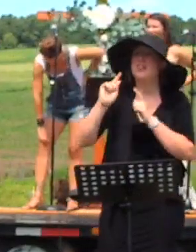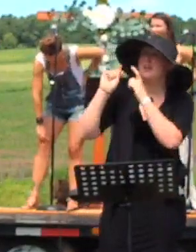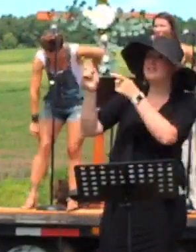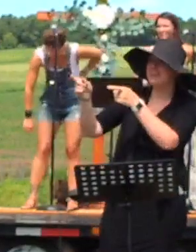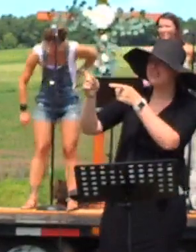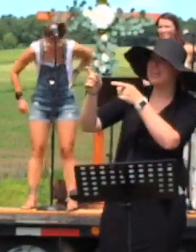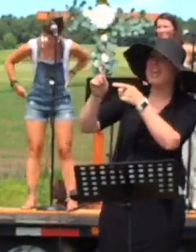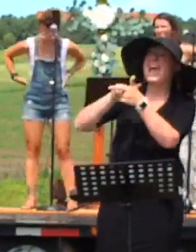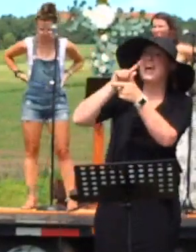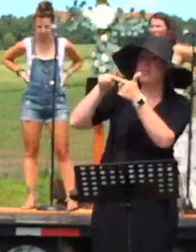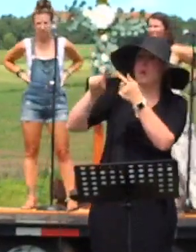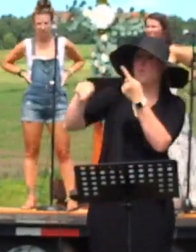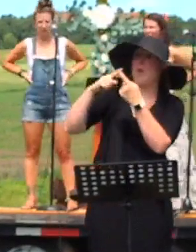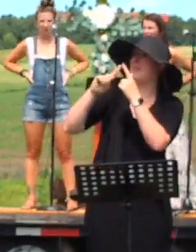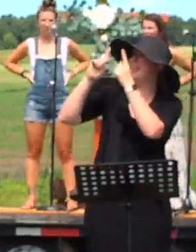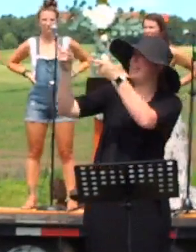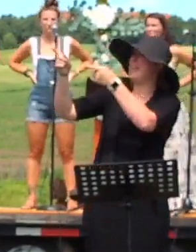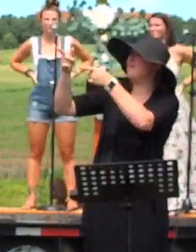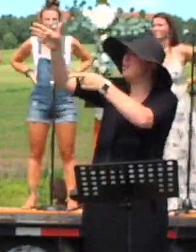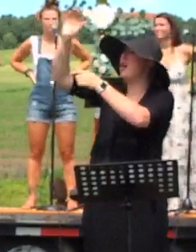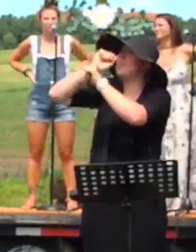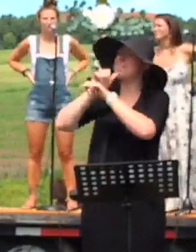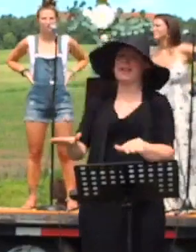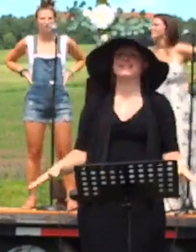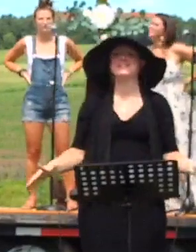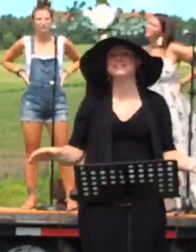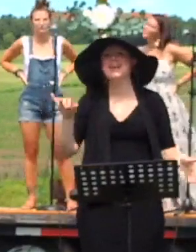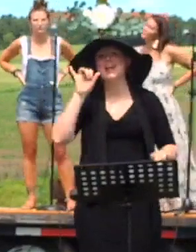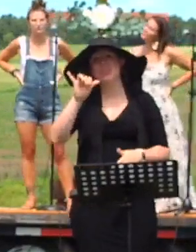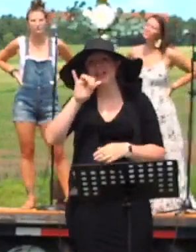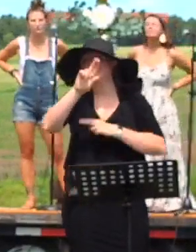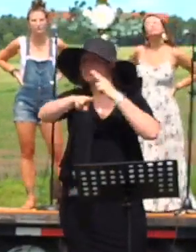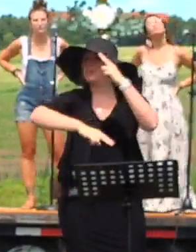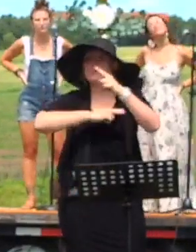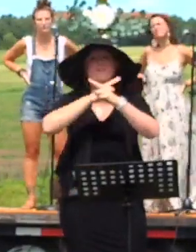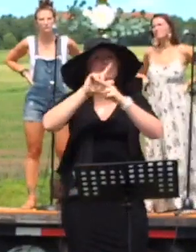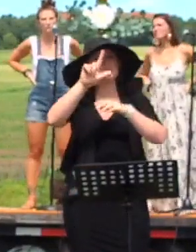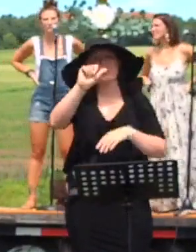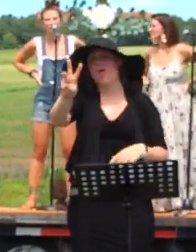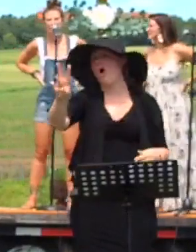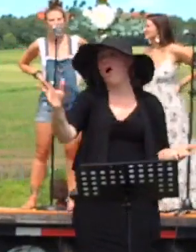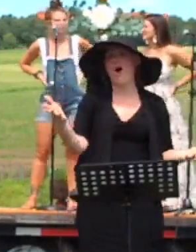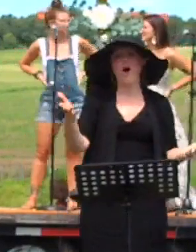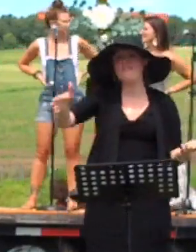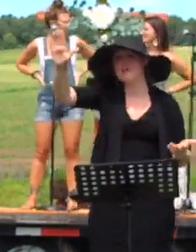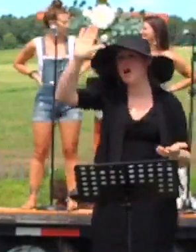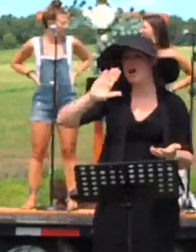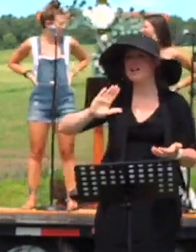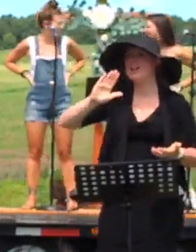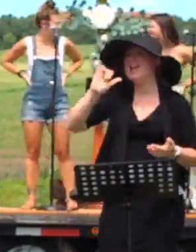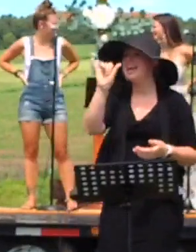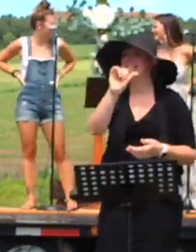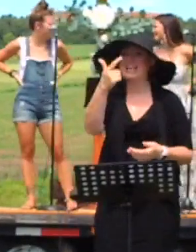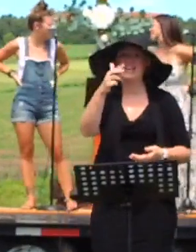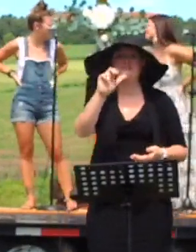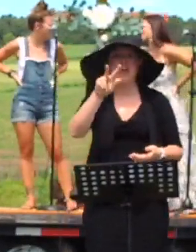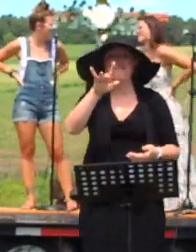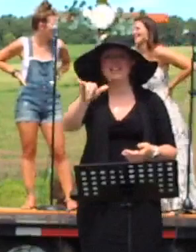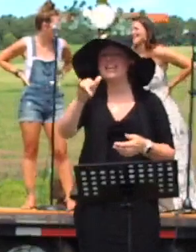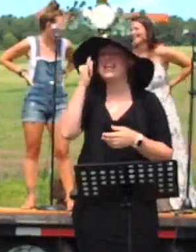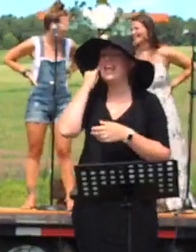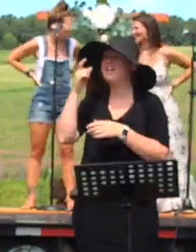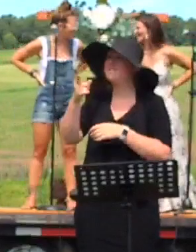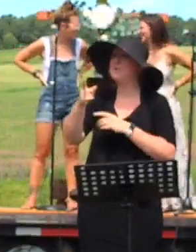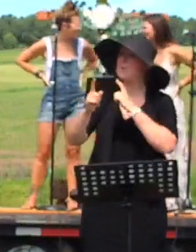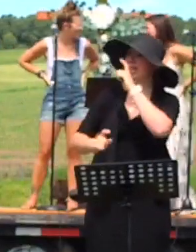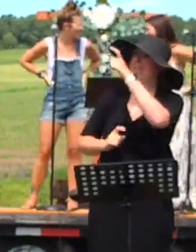given, they're being blessed. And that's just the way it works. That's just the universal laws of God. It's like gravity. So I just